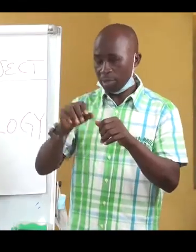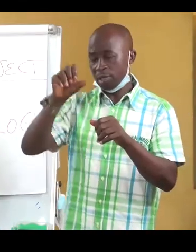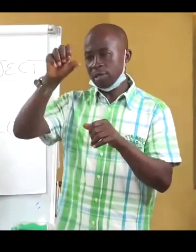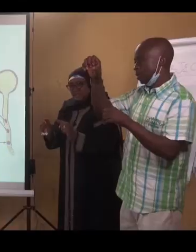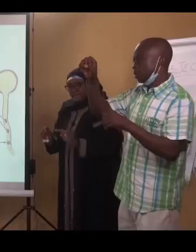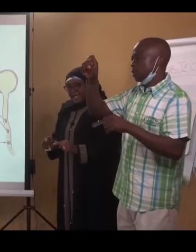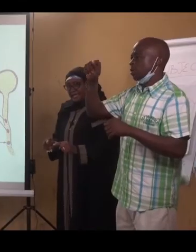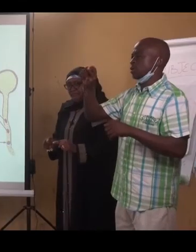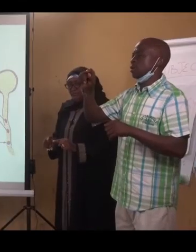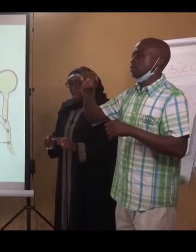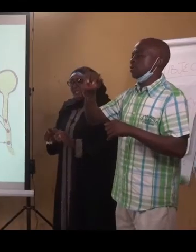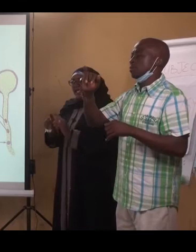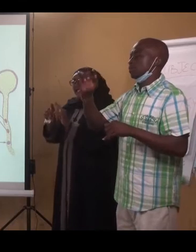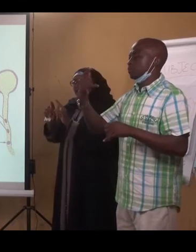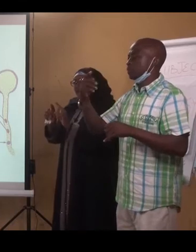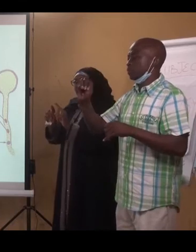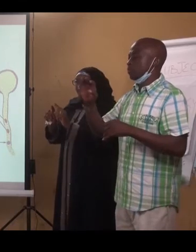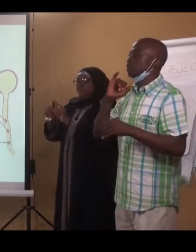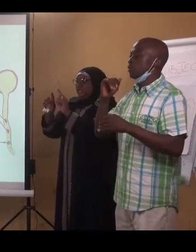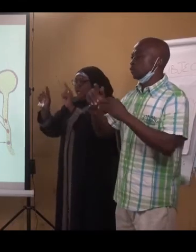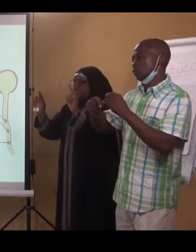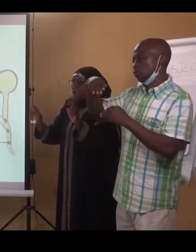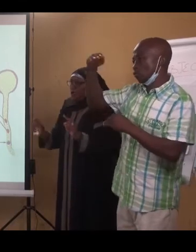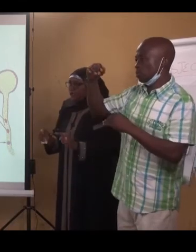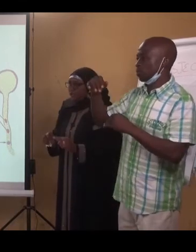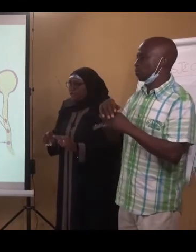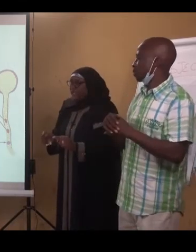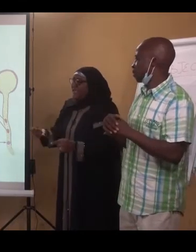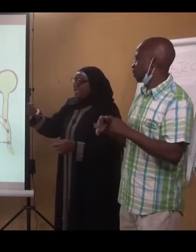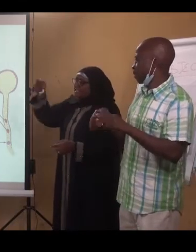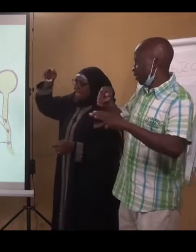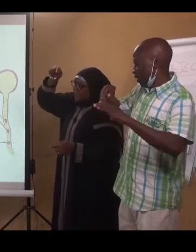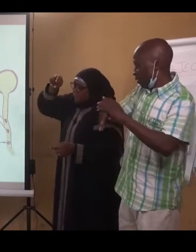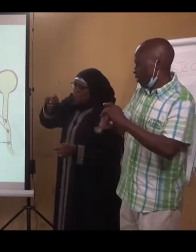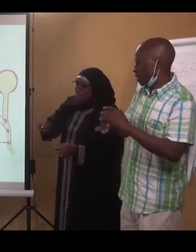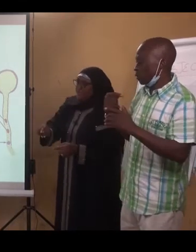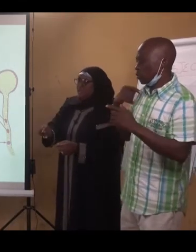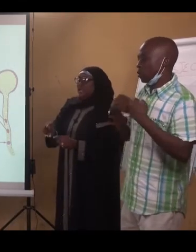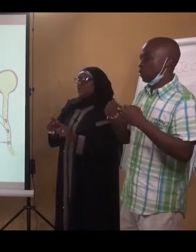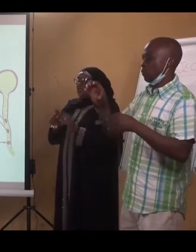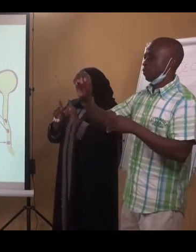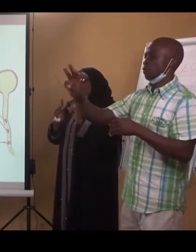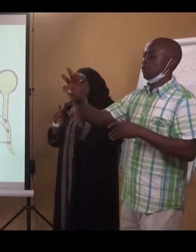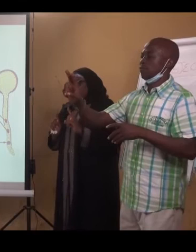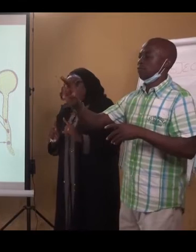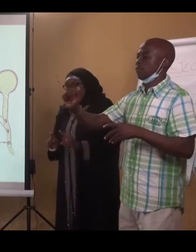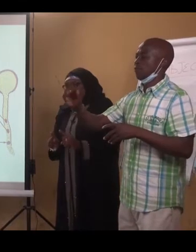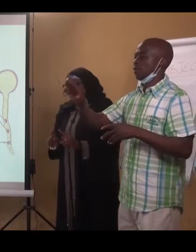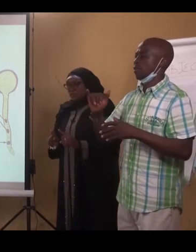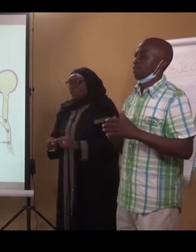long style. Then inside, there is an ovary. Inside the ovary, that is where you have the ovule.